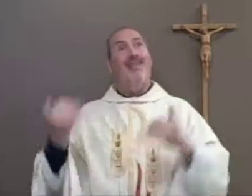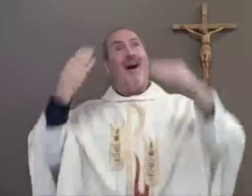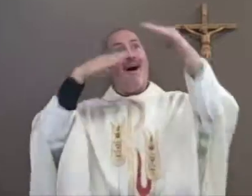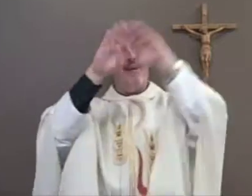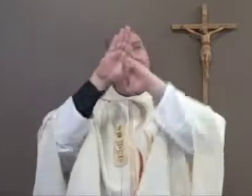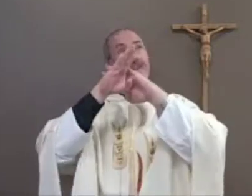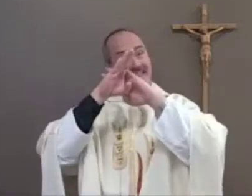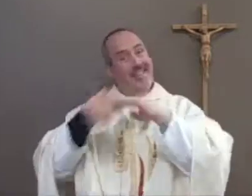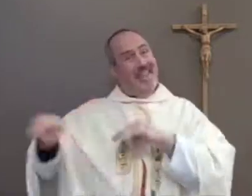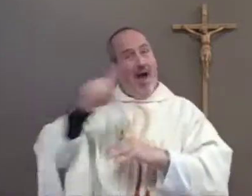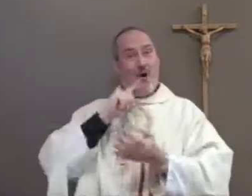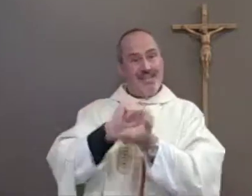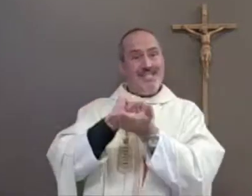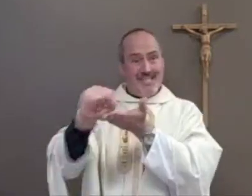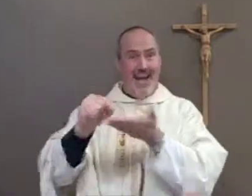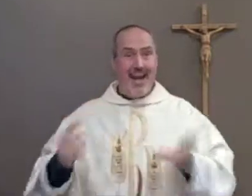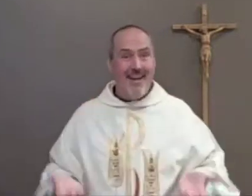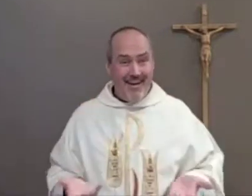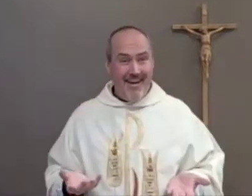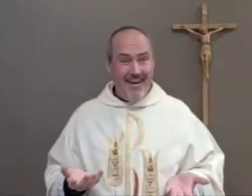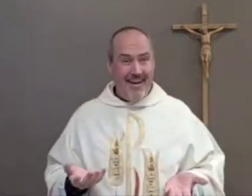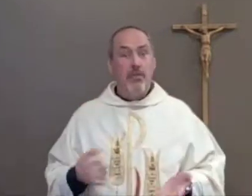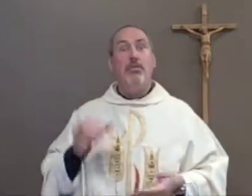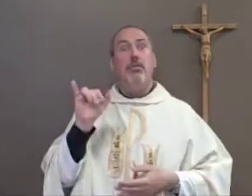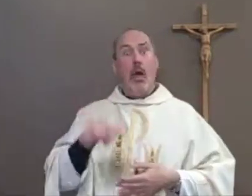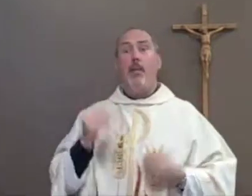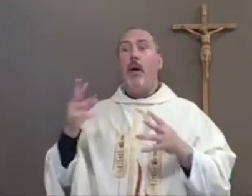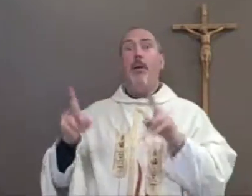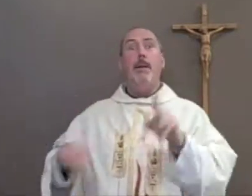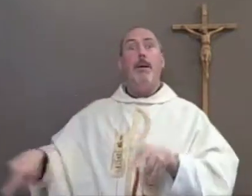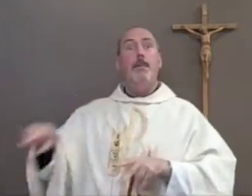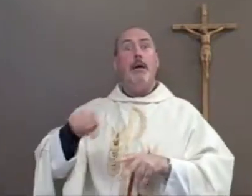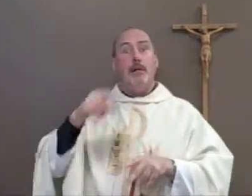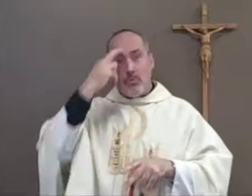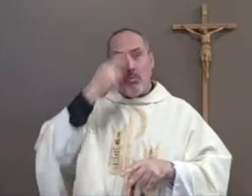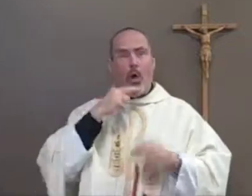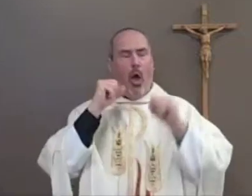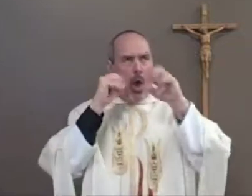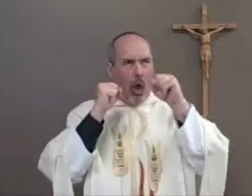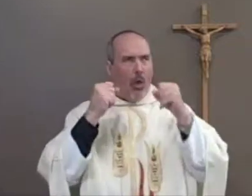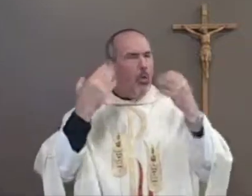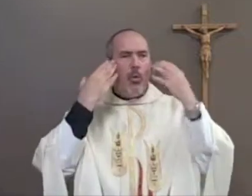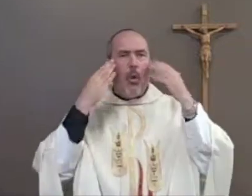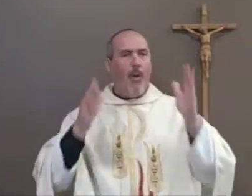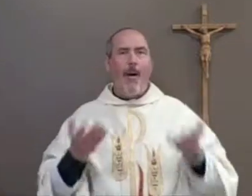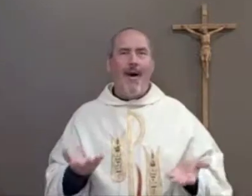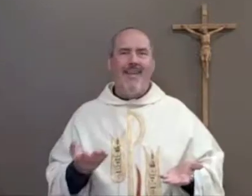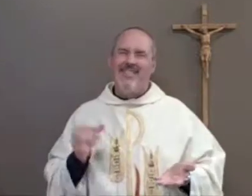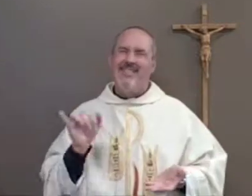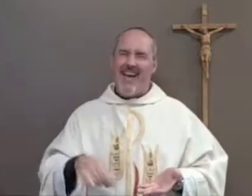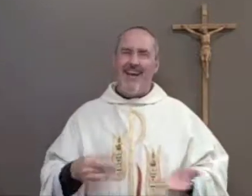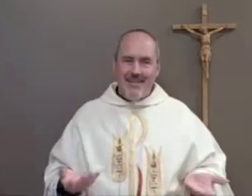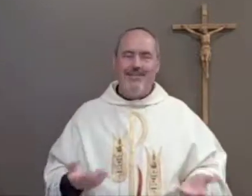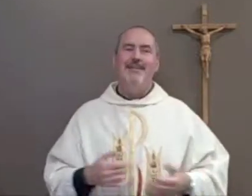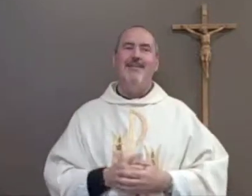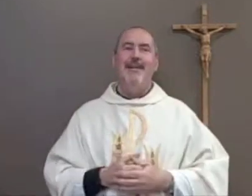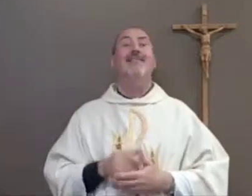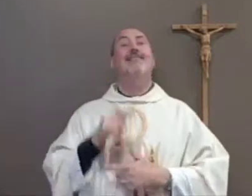favorite teacher die and enter the kingdom of heaven, then they too are a saint. And people on the retreat are astonished at this. They don't